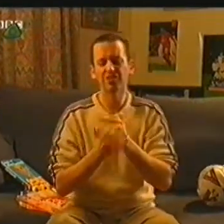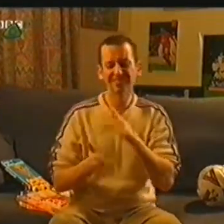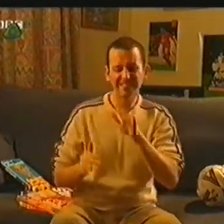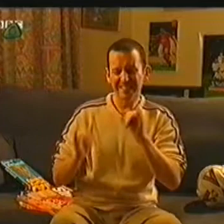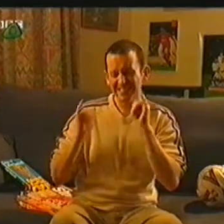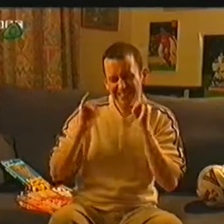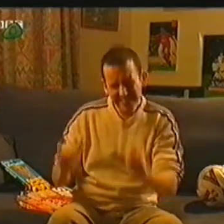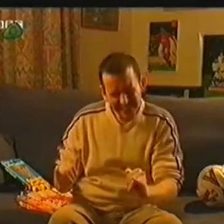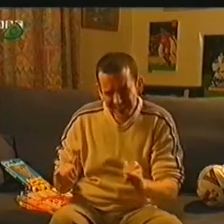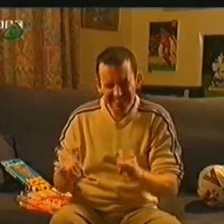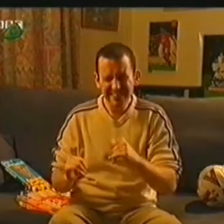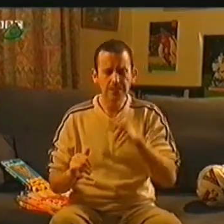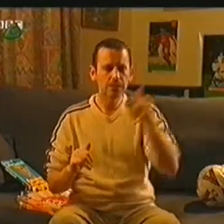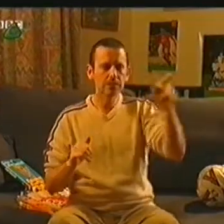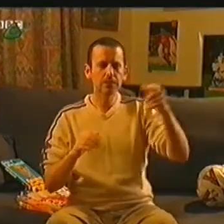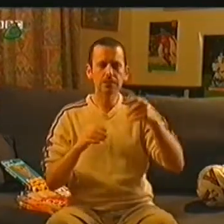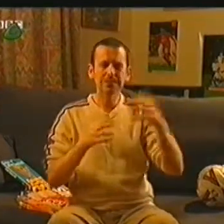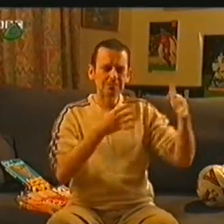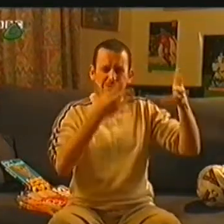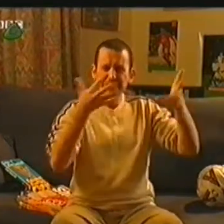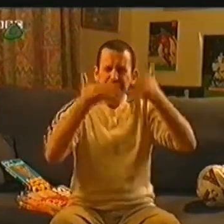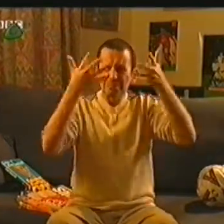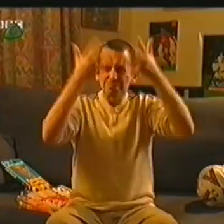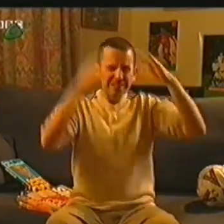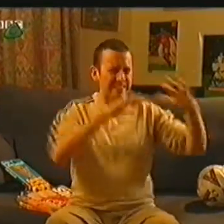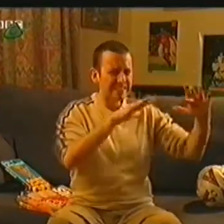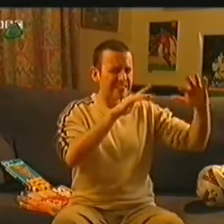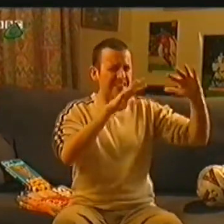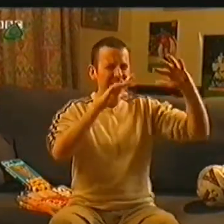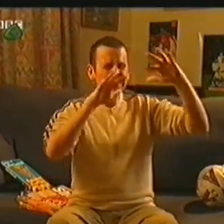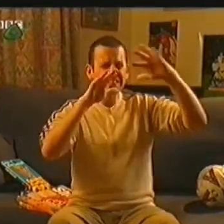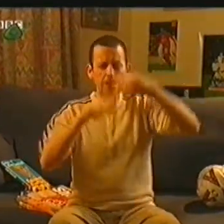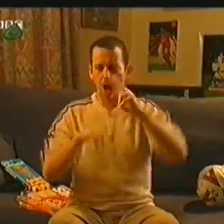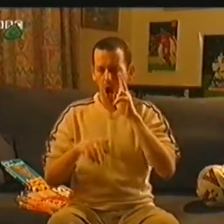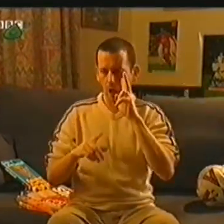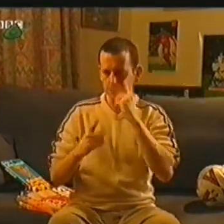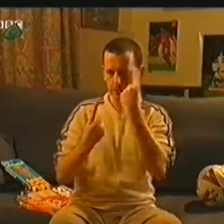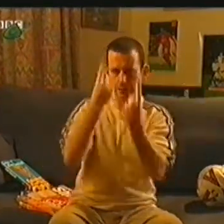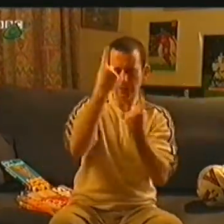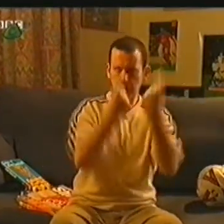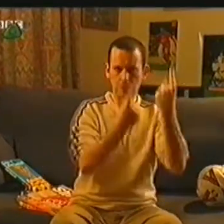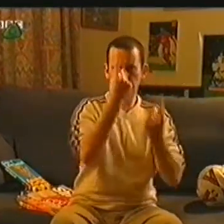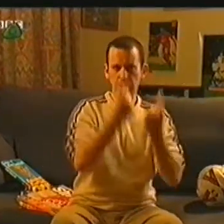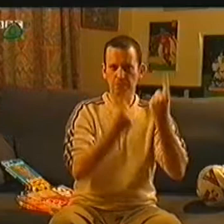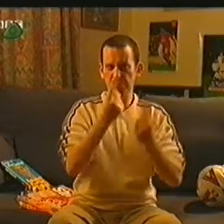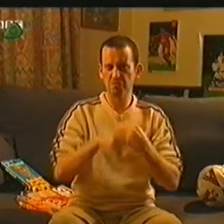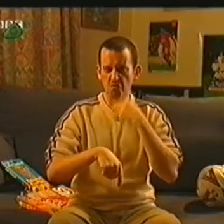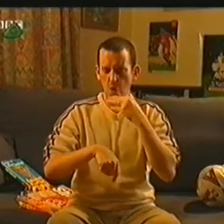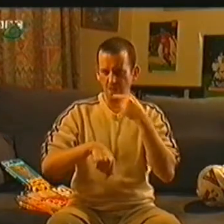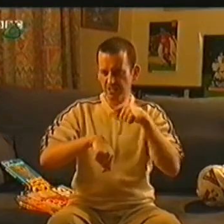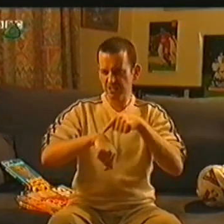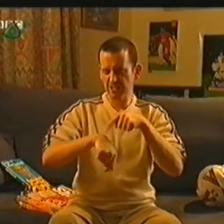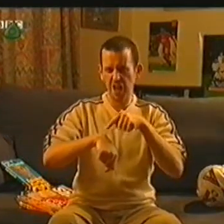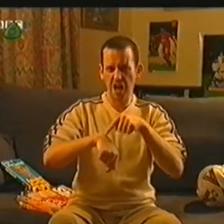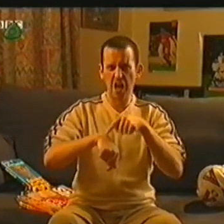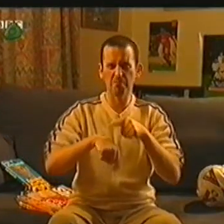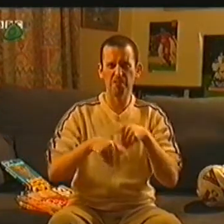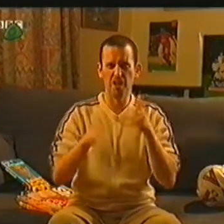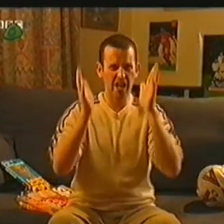Mr. Briggs said, "This mist is already beginning to thicken. It's going to be difficult to see each other soon, never mind the